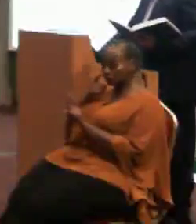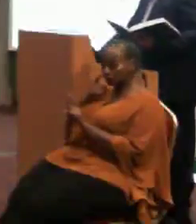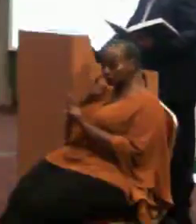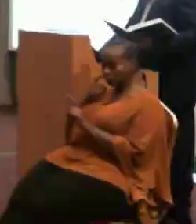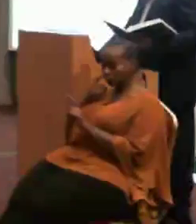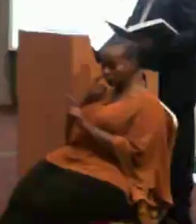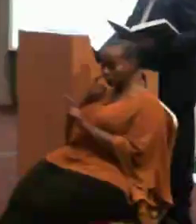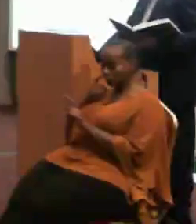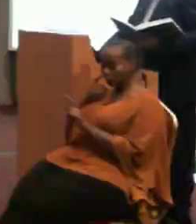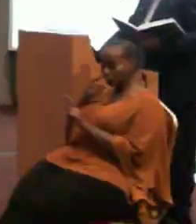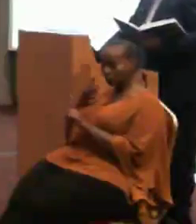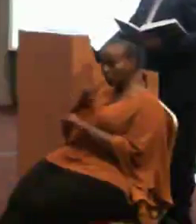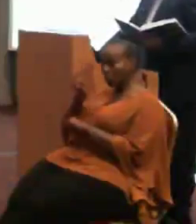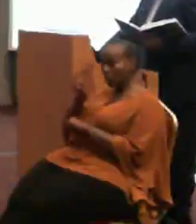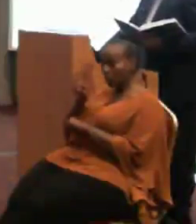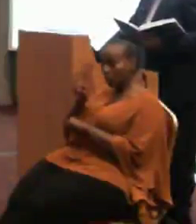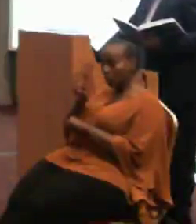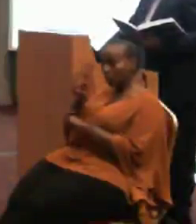is appealing the